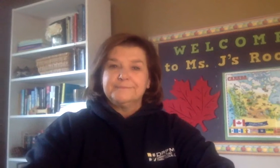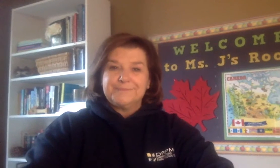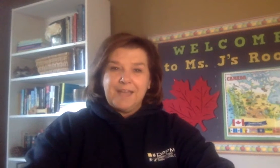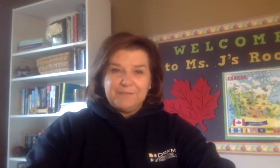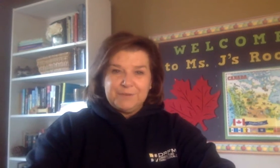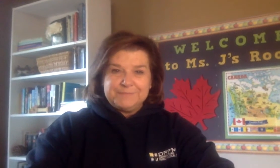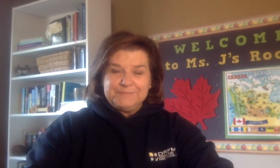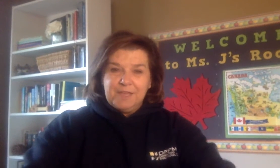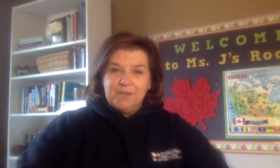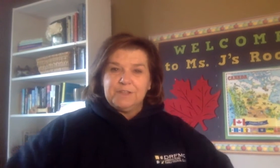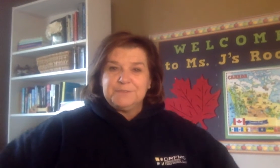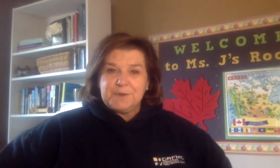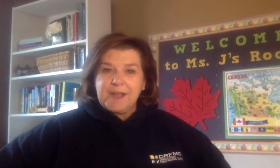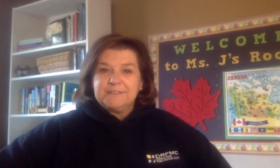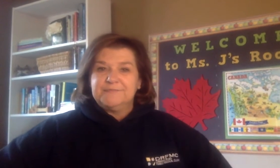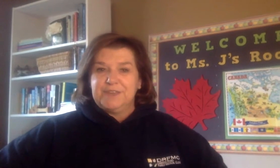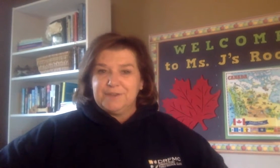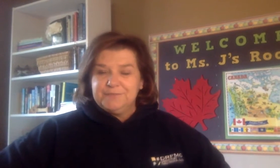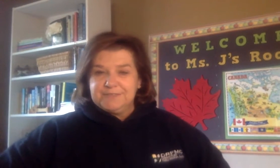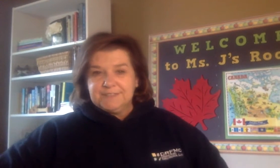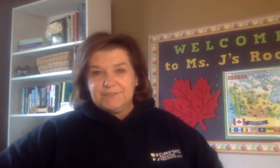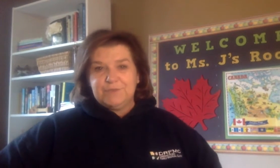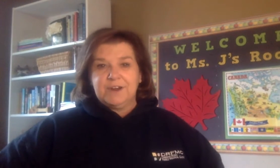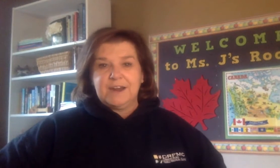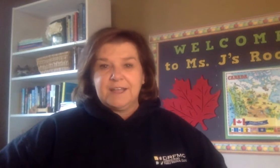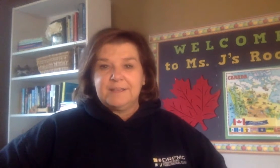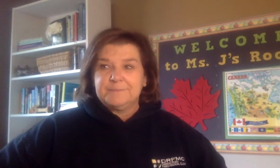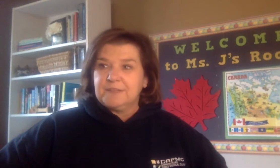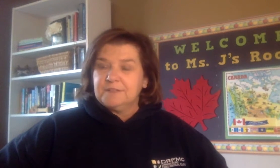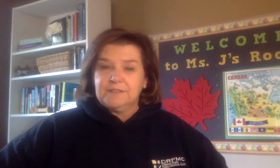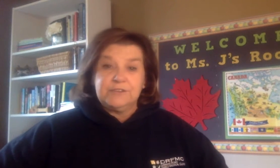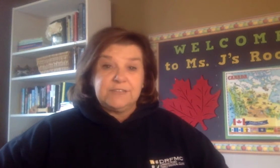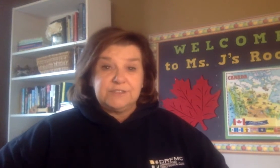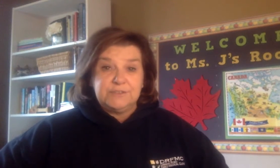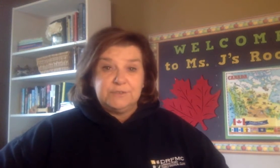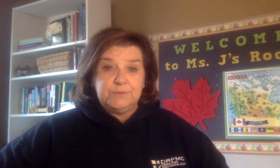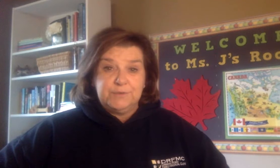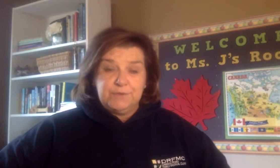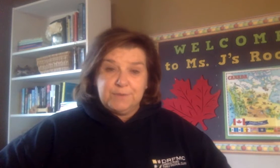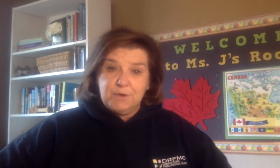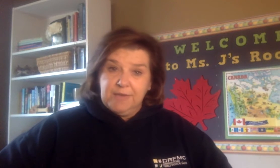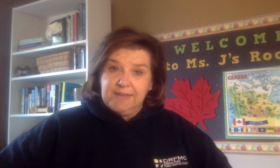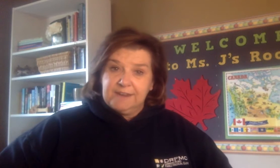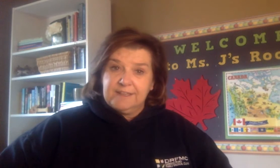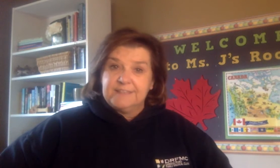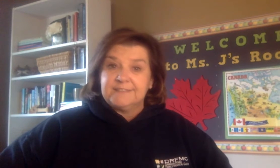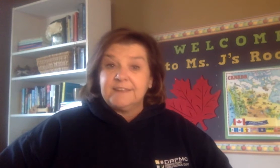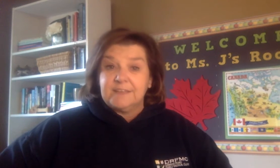Hi everyone, welcome to our practice video. This is for learning to perform O Canada in sign